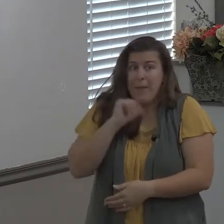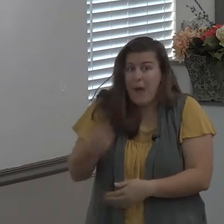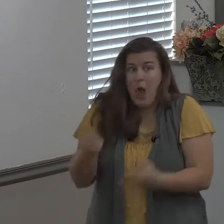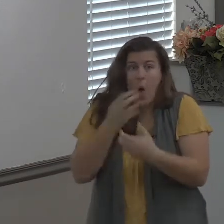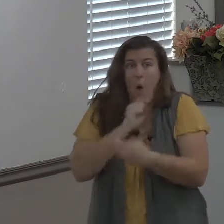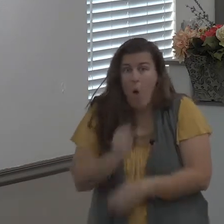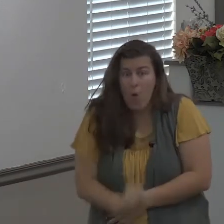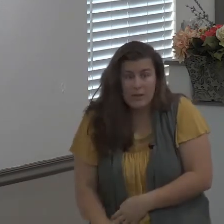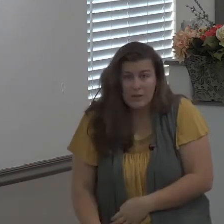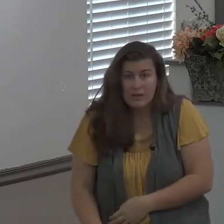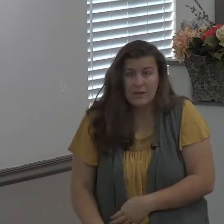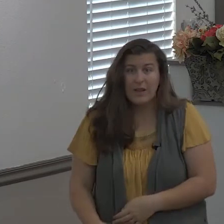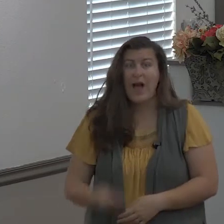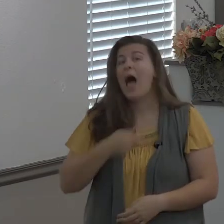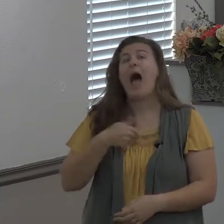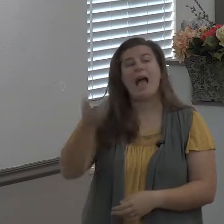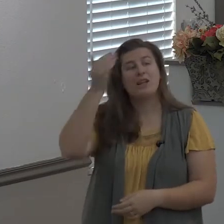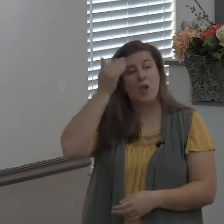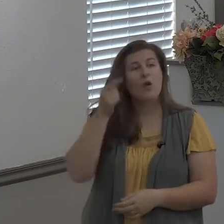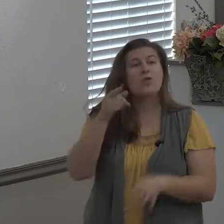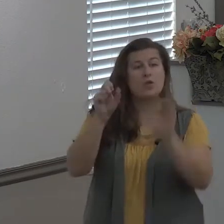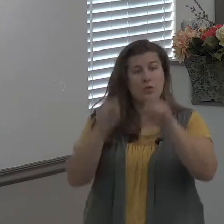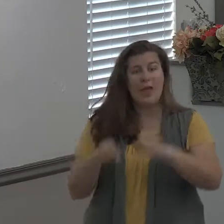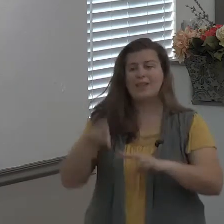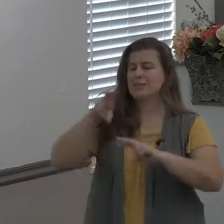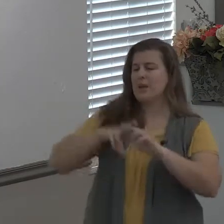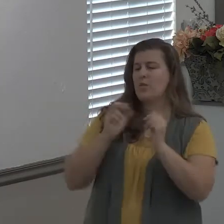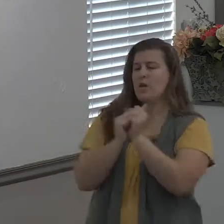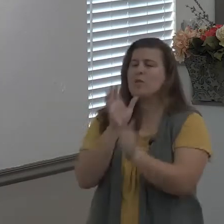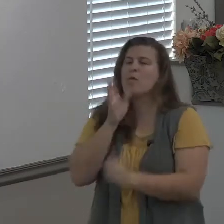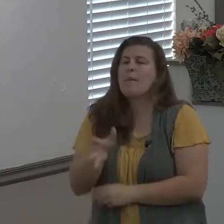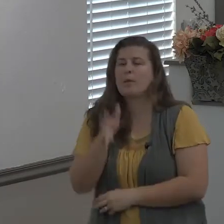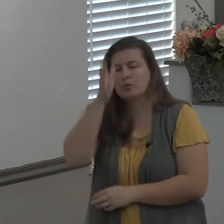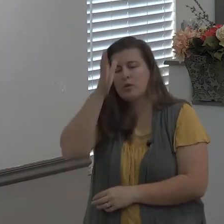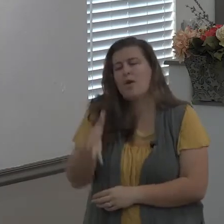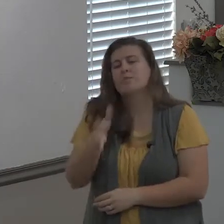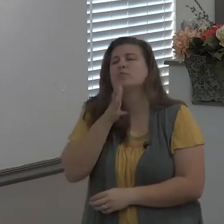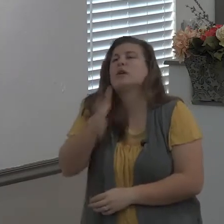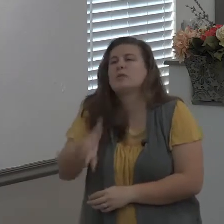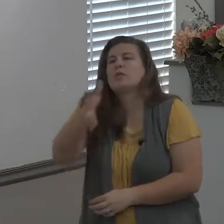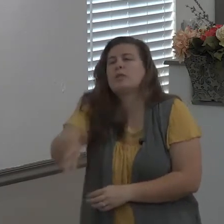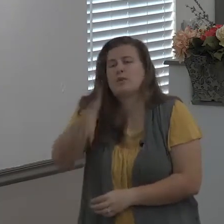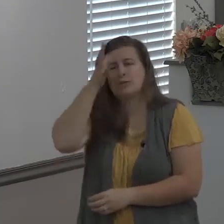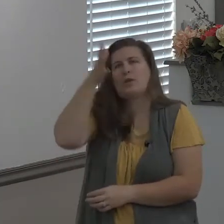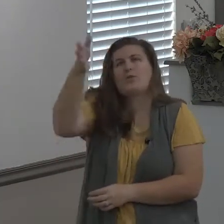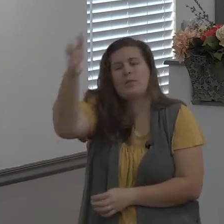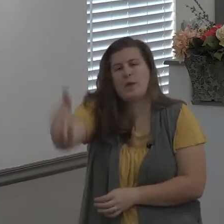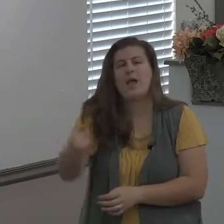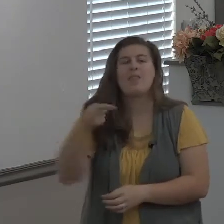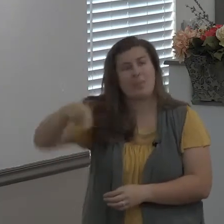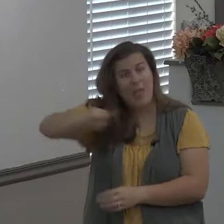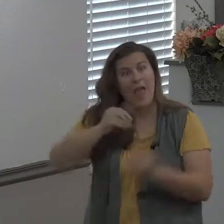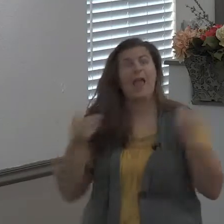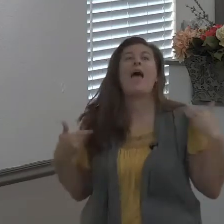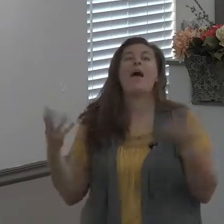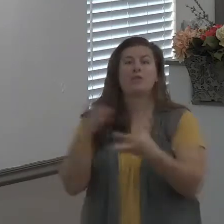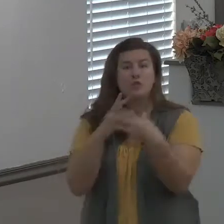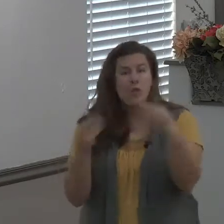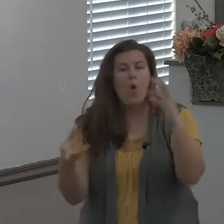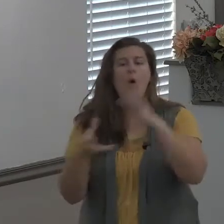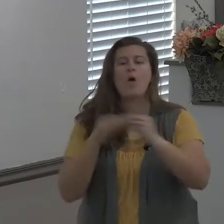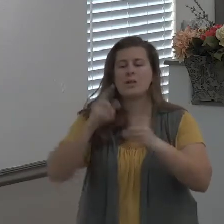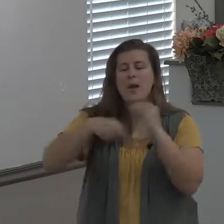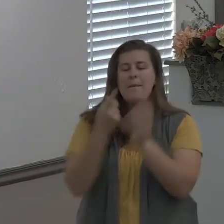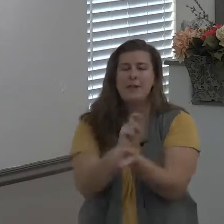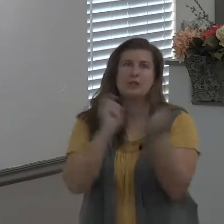is not the America I grew up in. And I'm not old. I know that you can sit with a grandpa or grandma